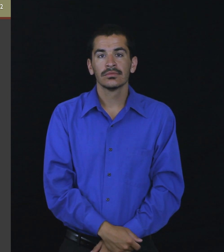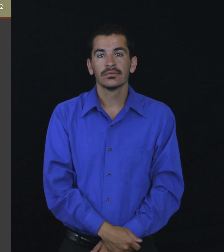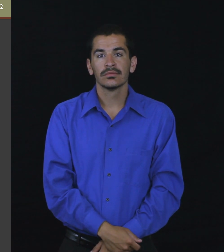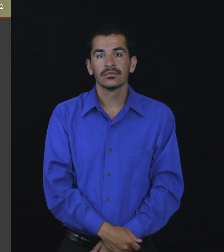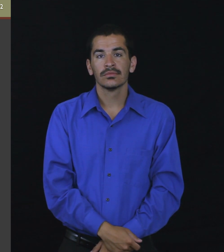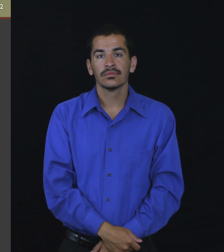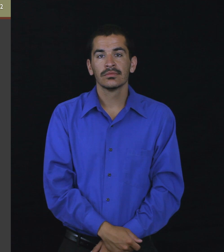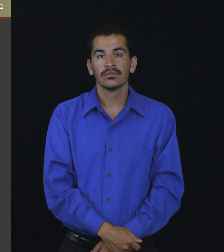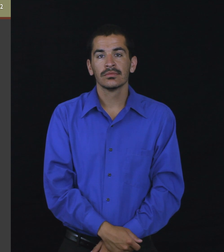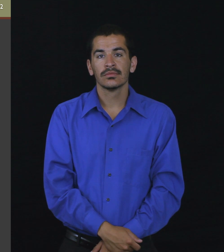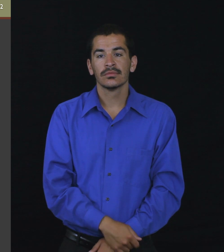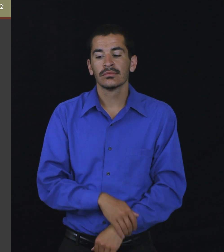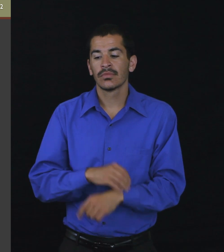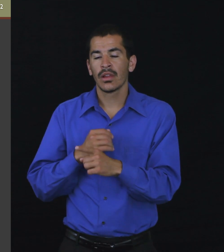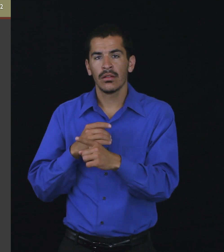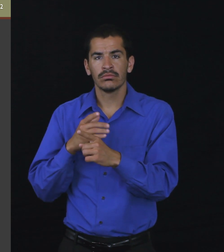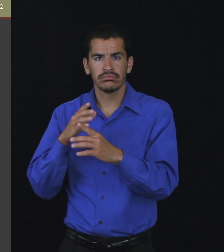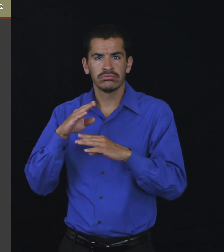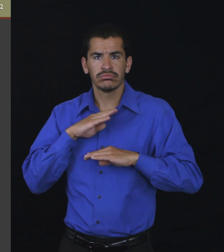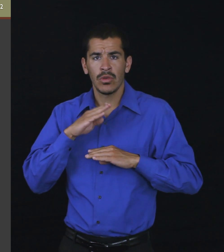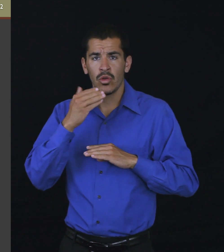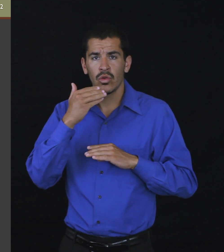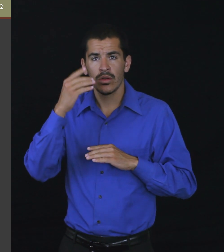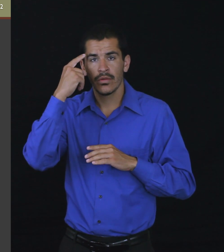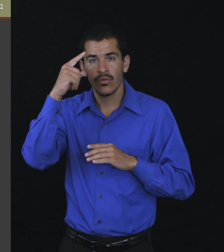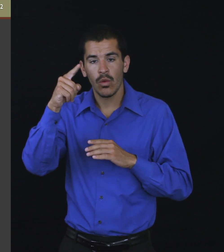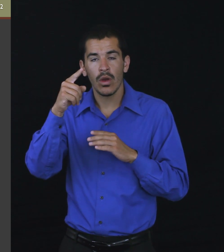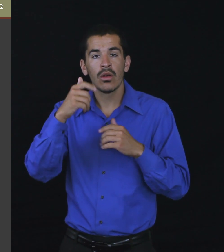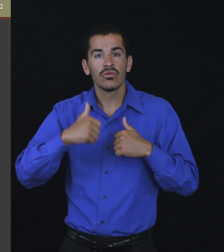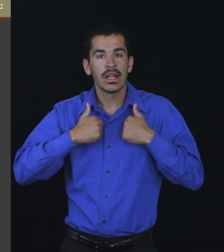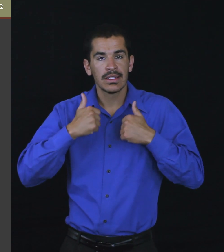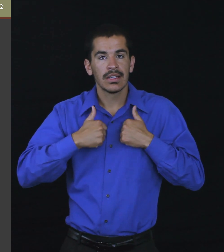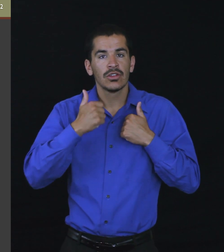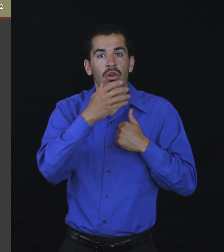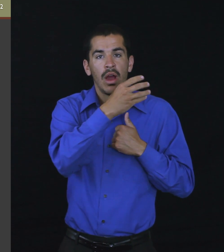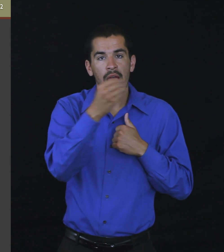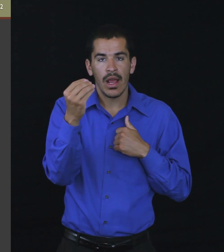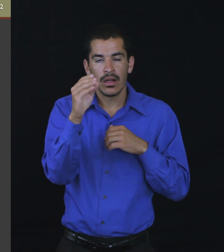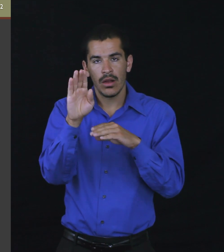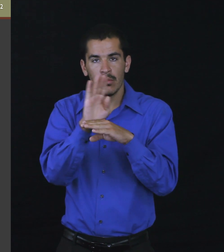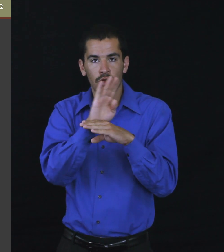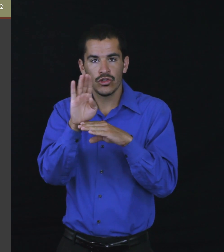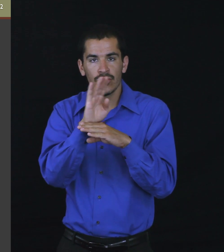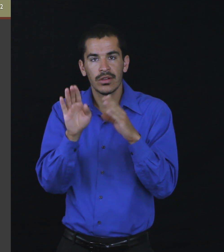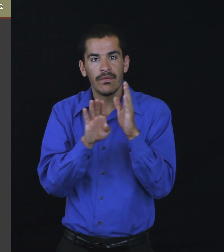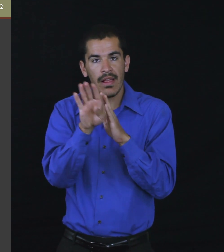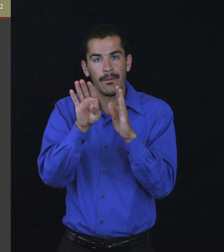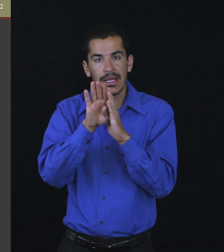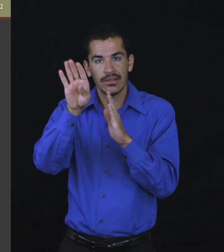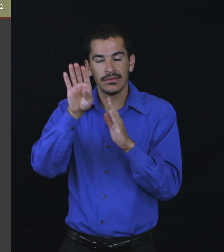It's well suited for residential, commercial development.